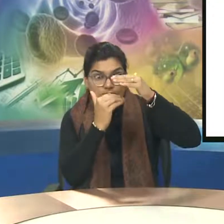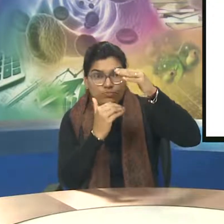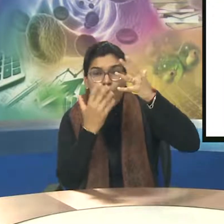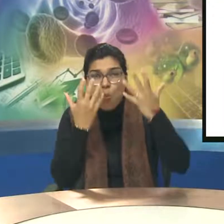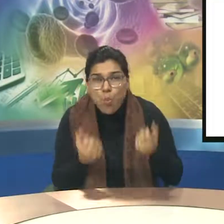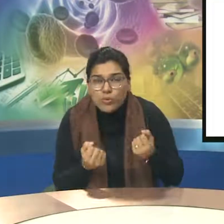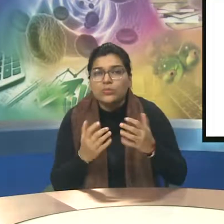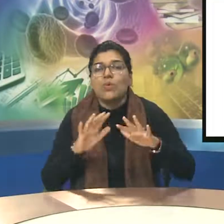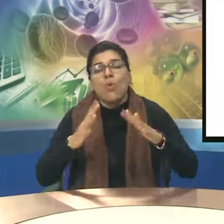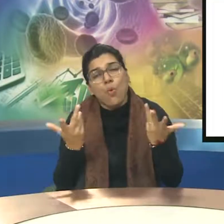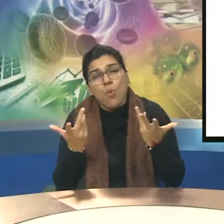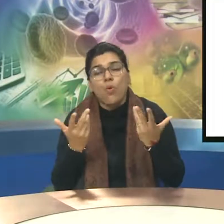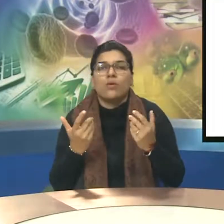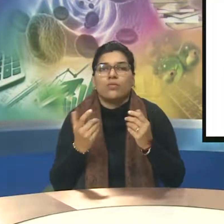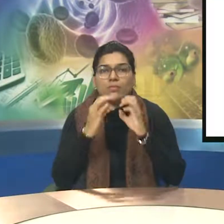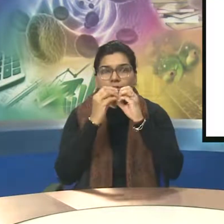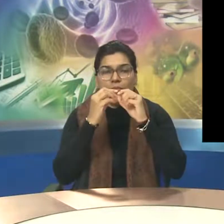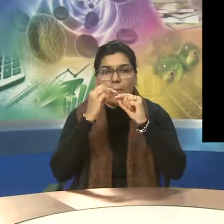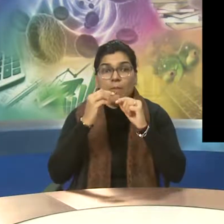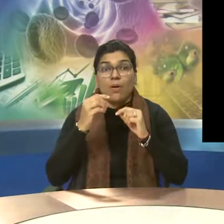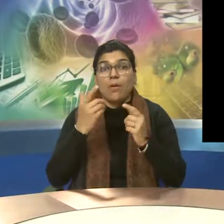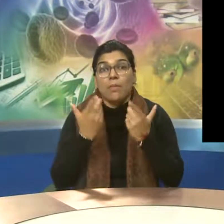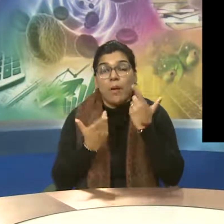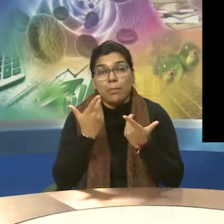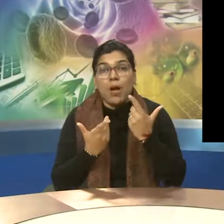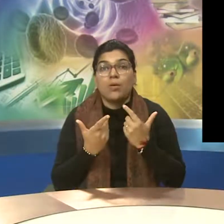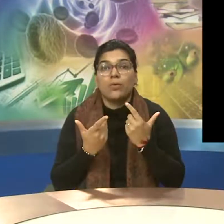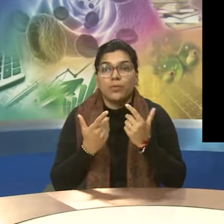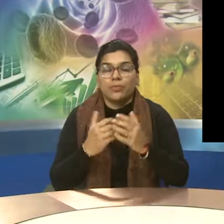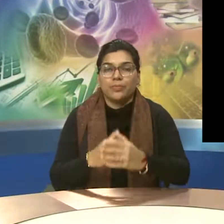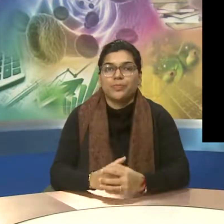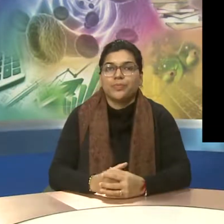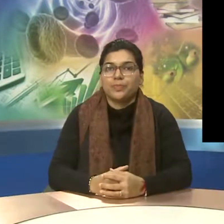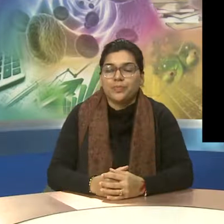If you are not able to see,